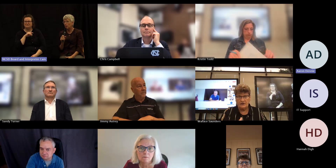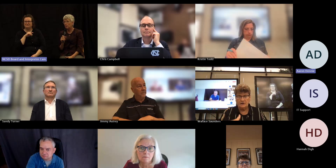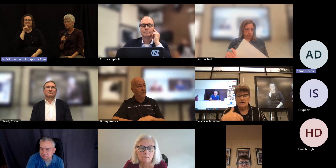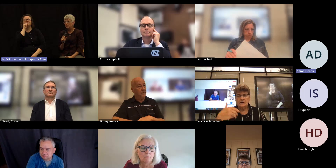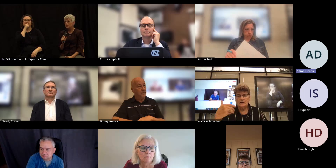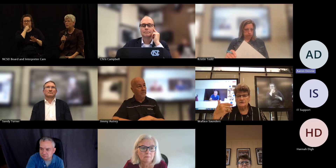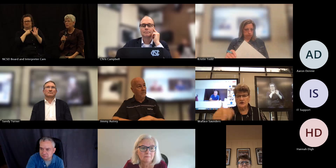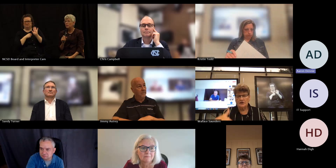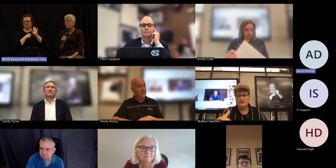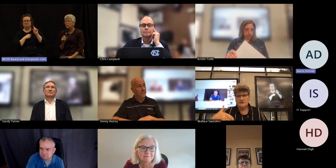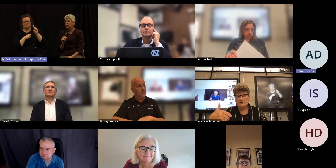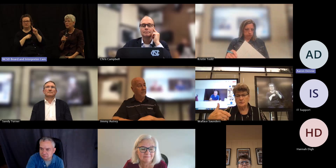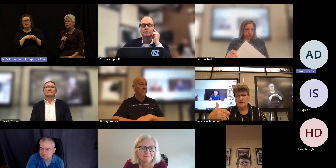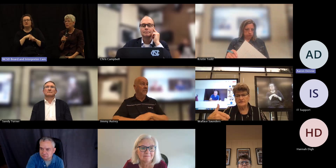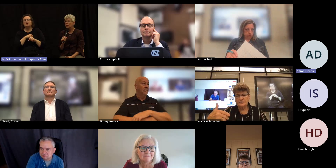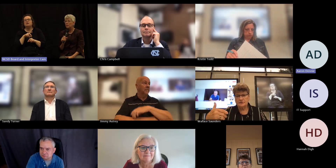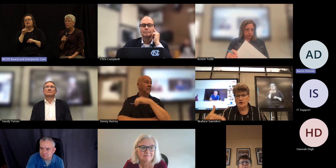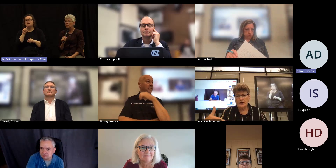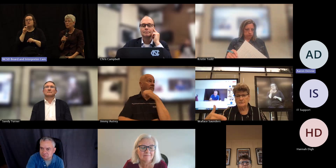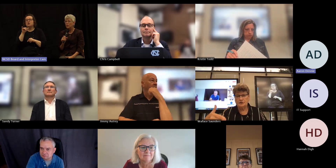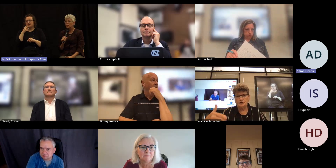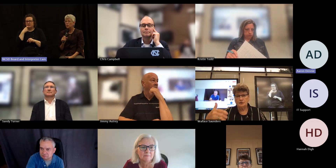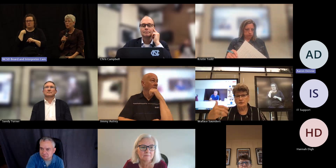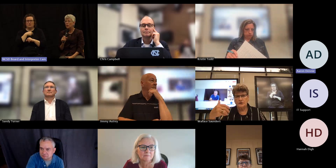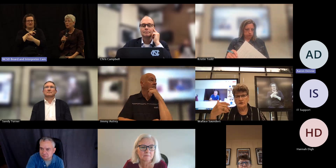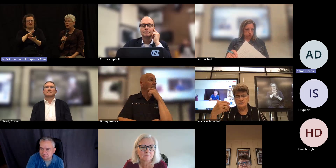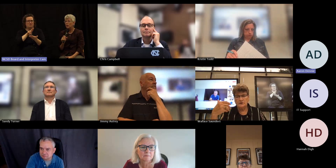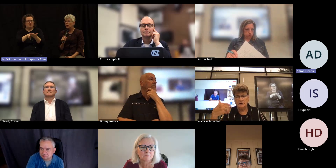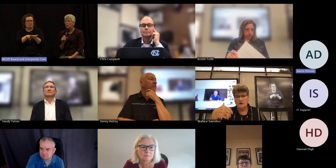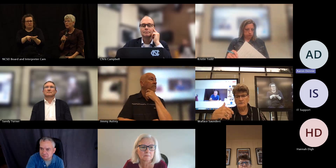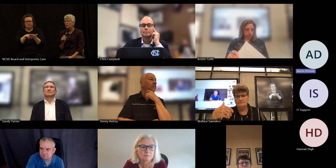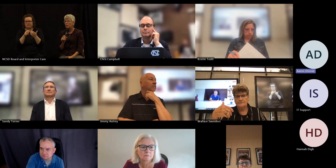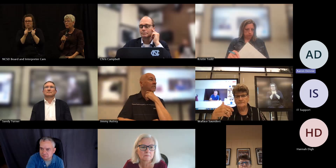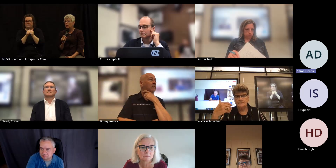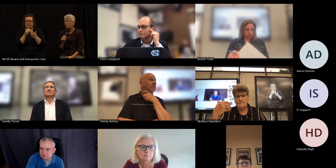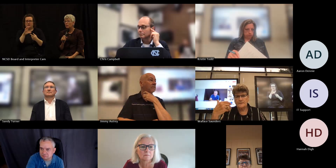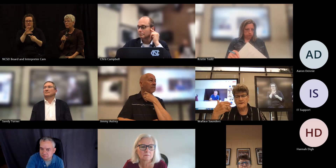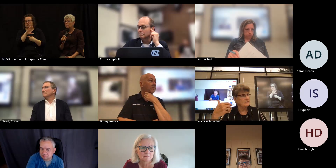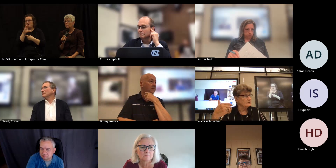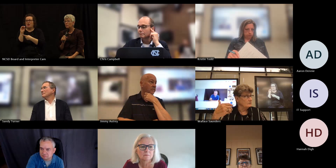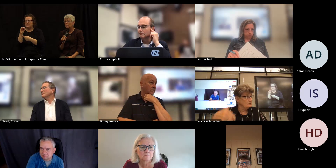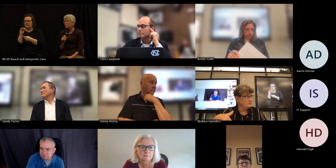is Sandy. Tanya says we have subscribed to the